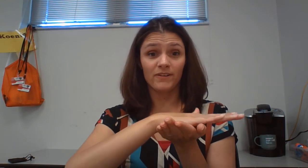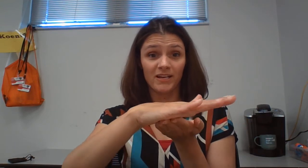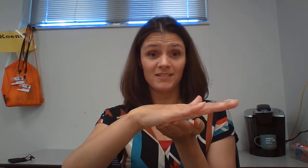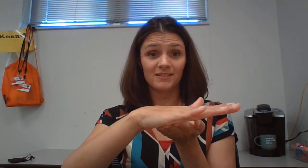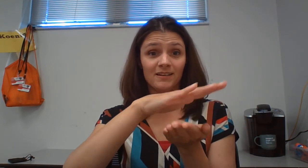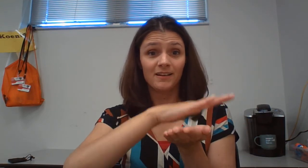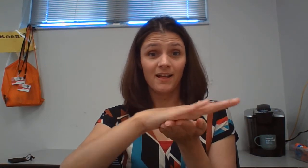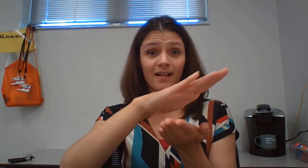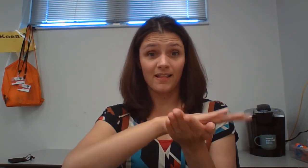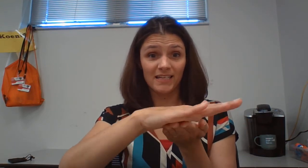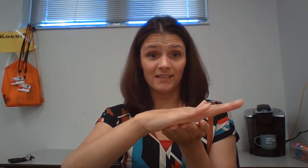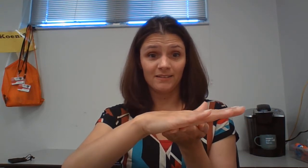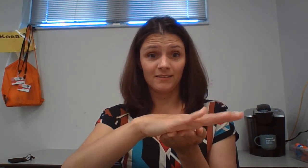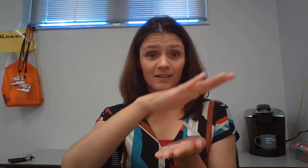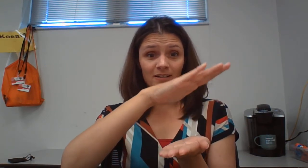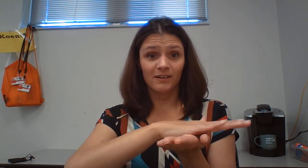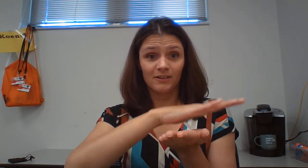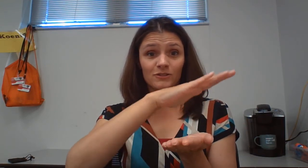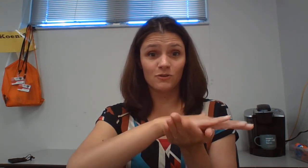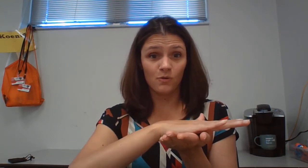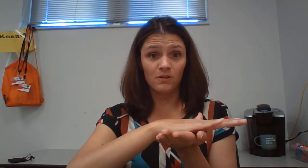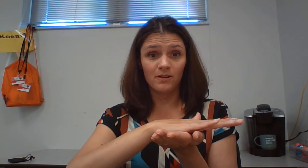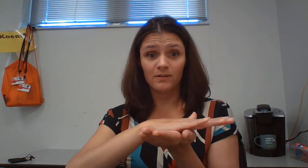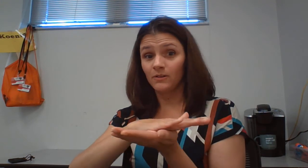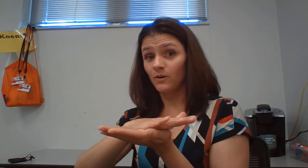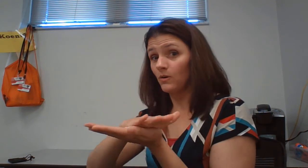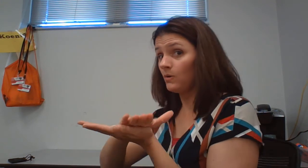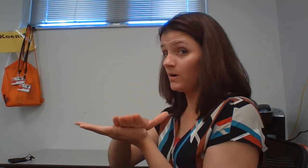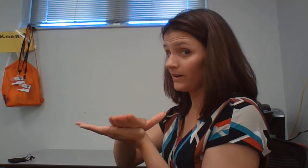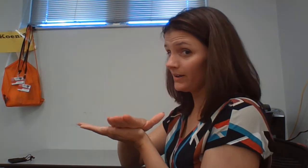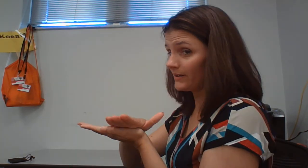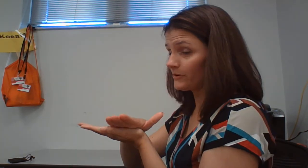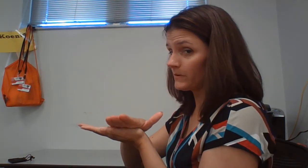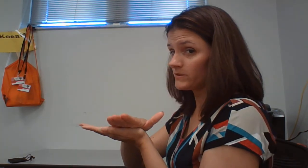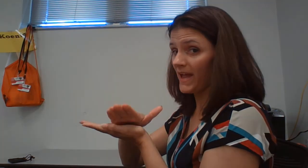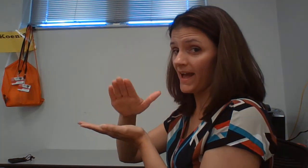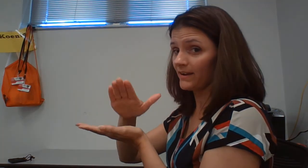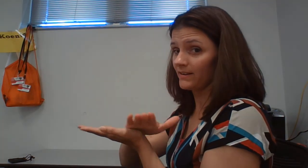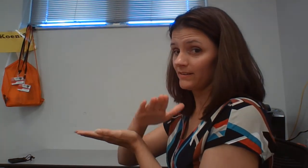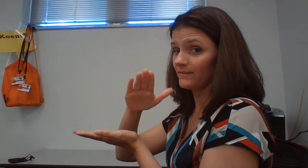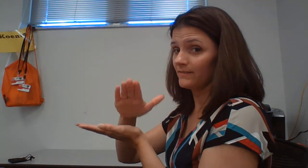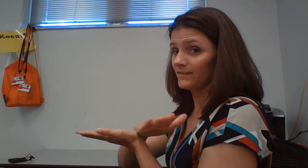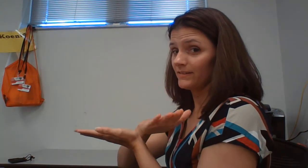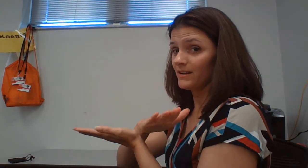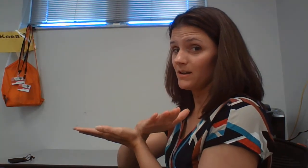nice, clean, school, or if it moves back,